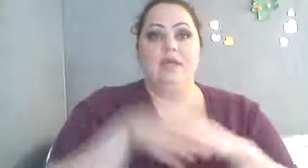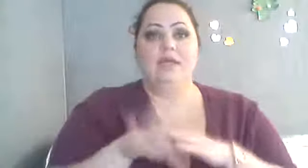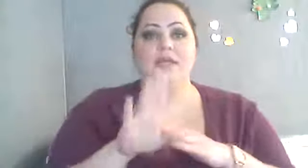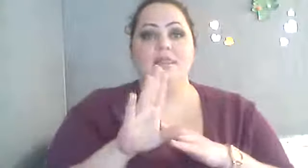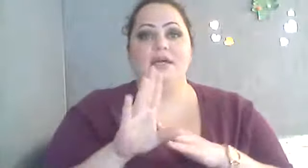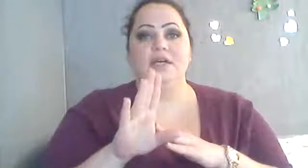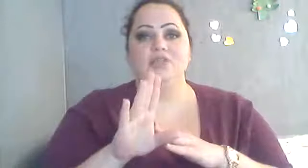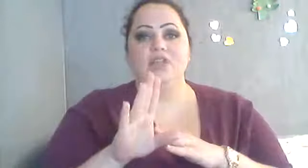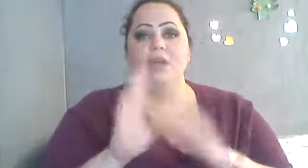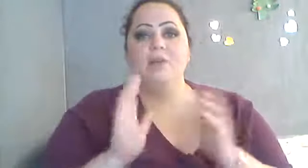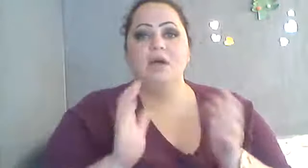in the chat box.